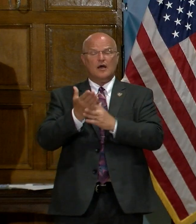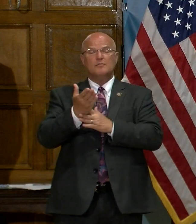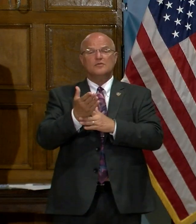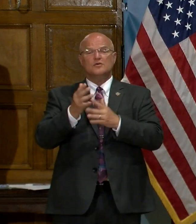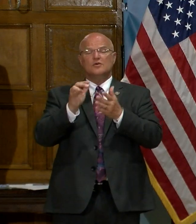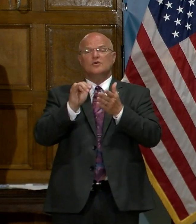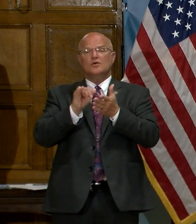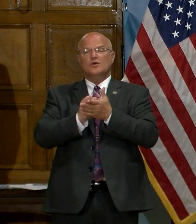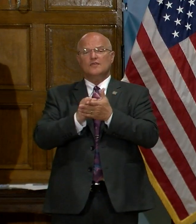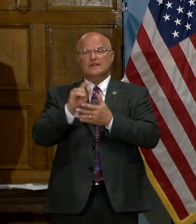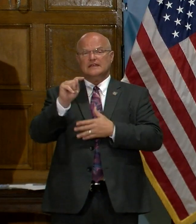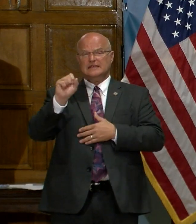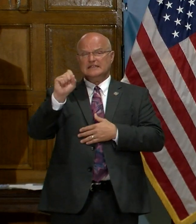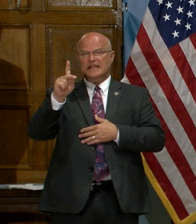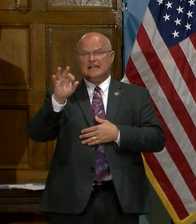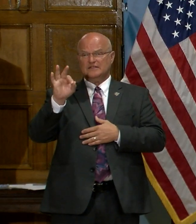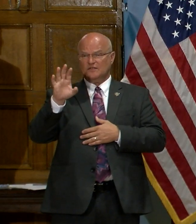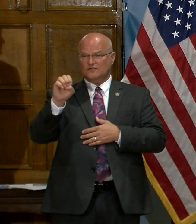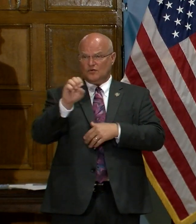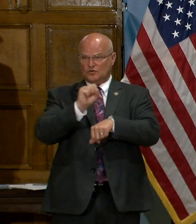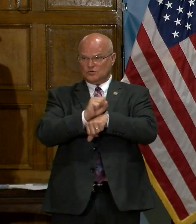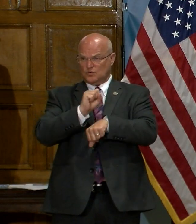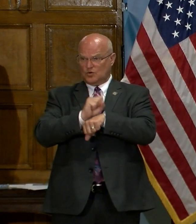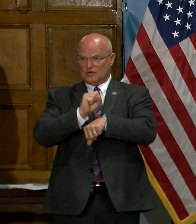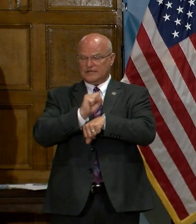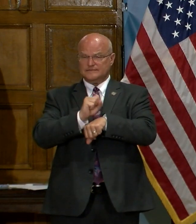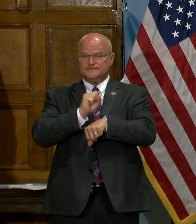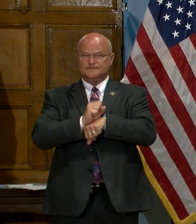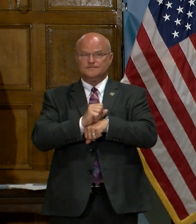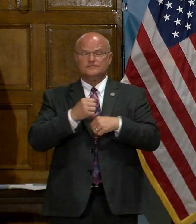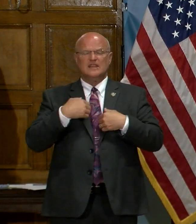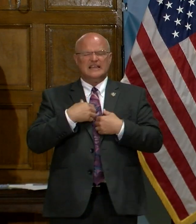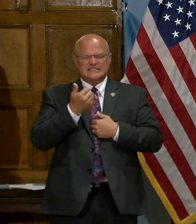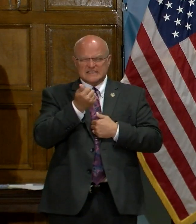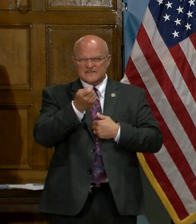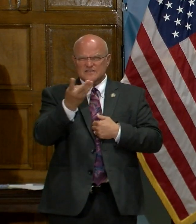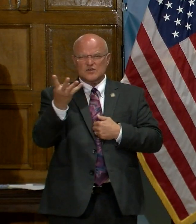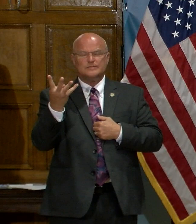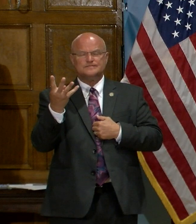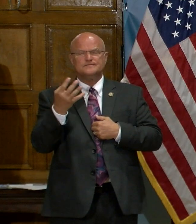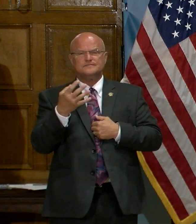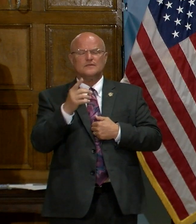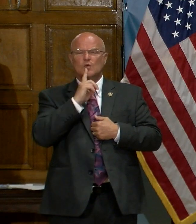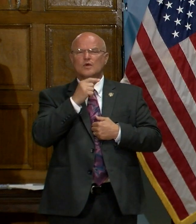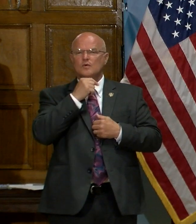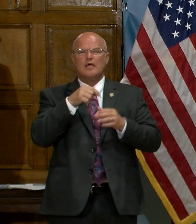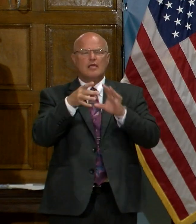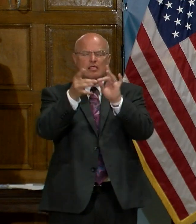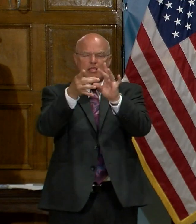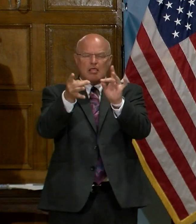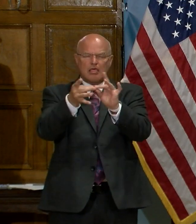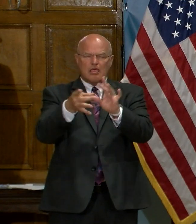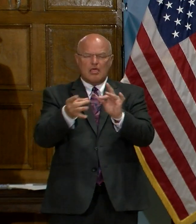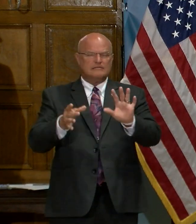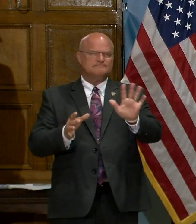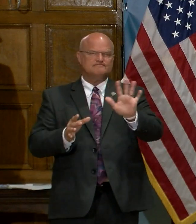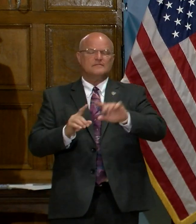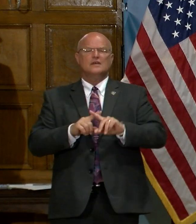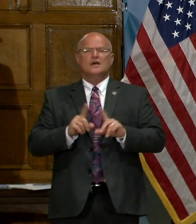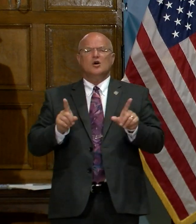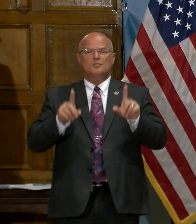through the task force work. There's a handful of them, and I don't really want to go through all of them,